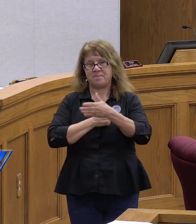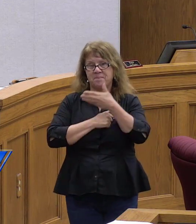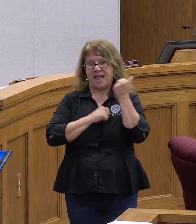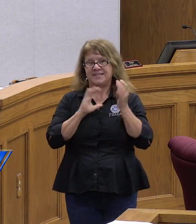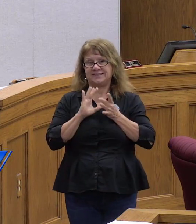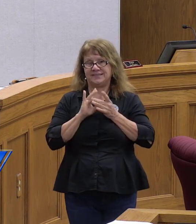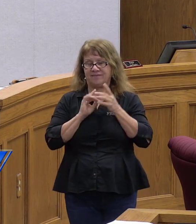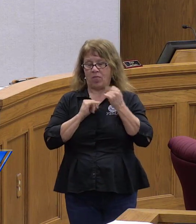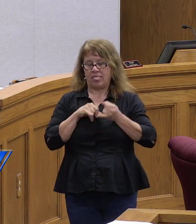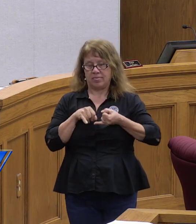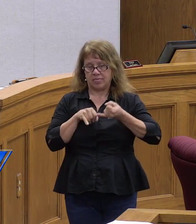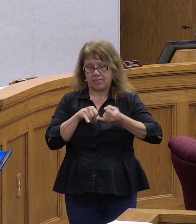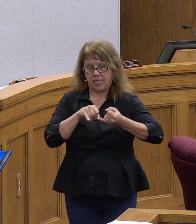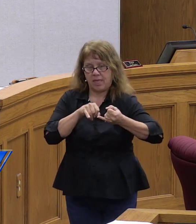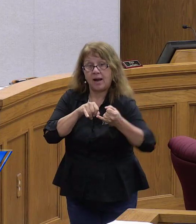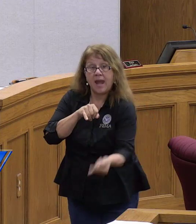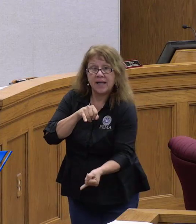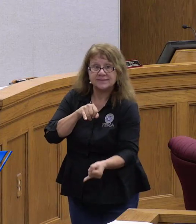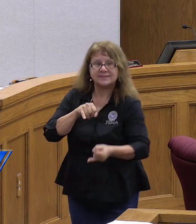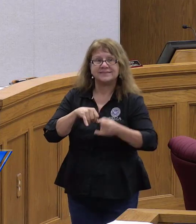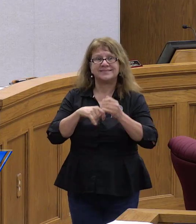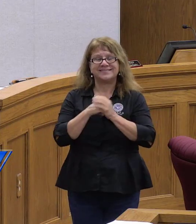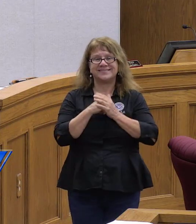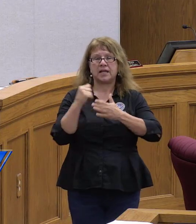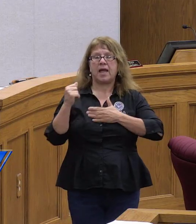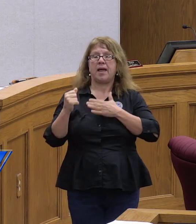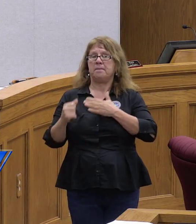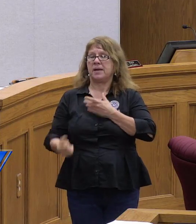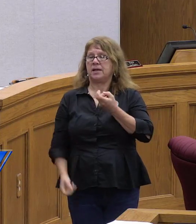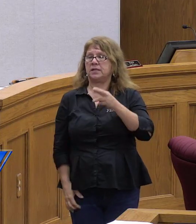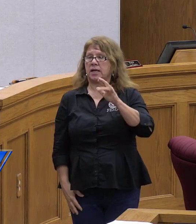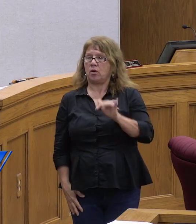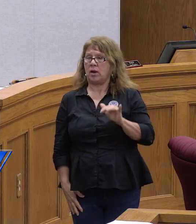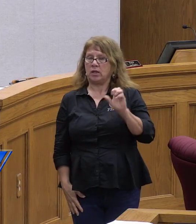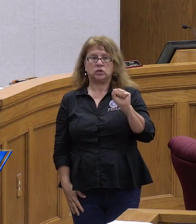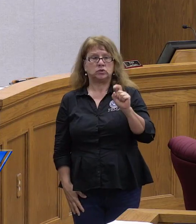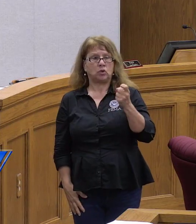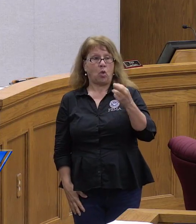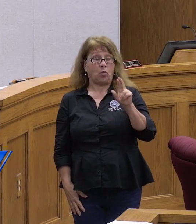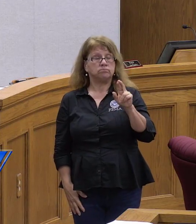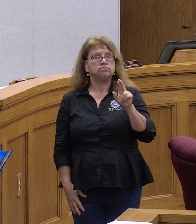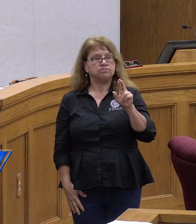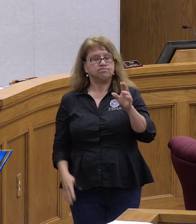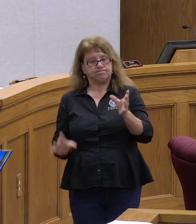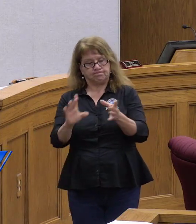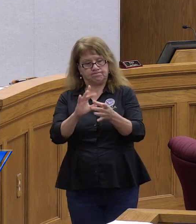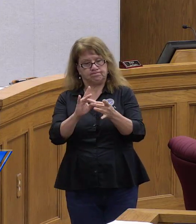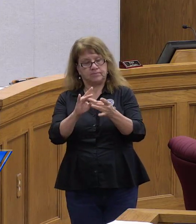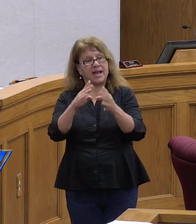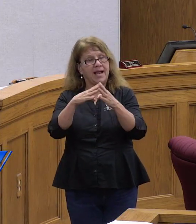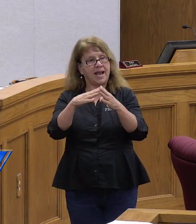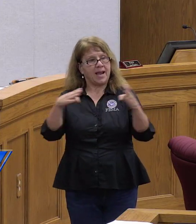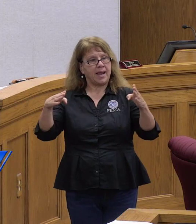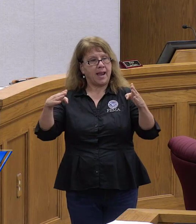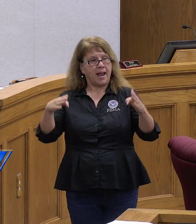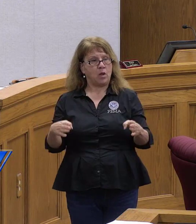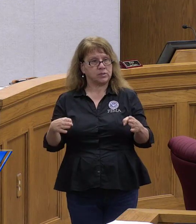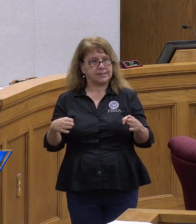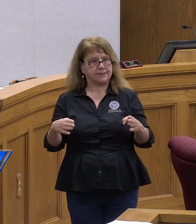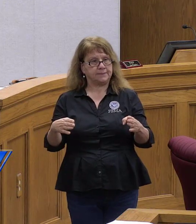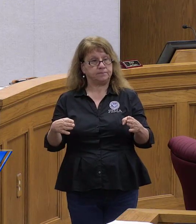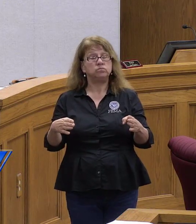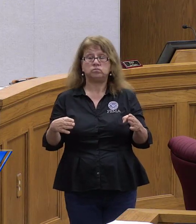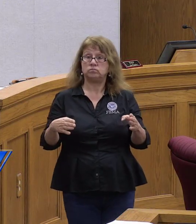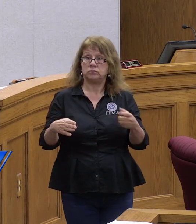last, but I am happy that Jerry Stoller mentioned housing. And let me tell you, if I need to speak